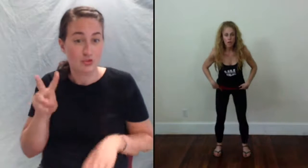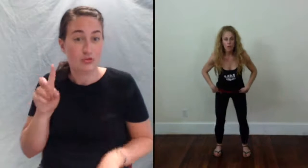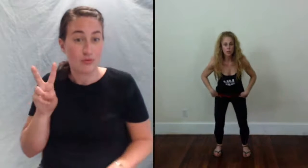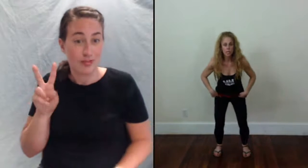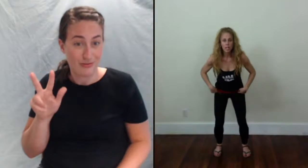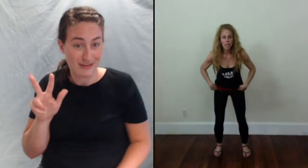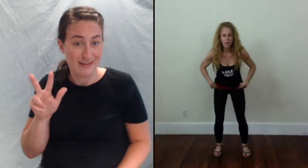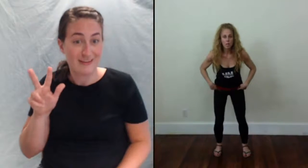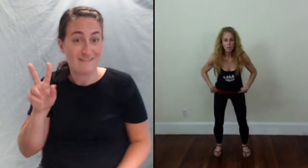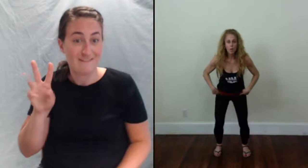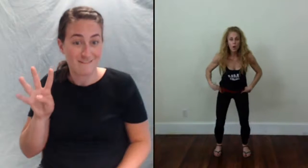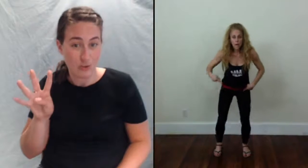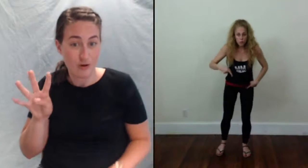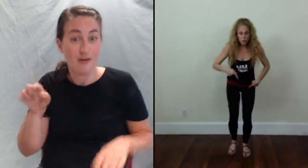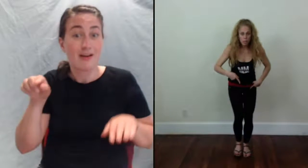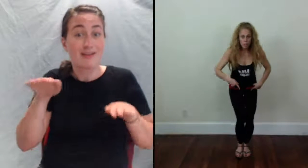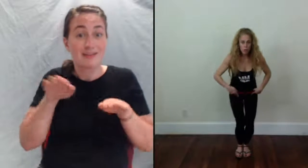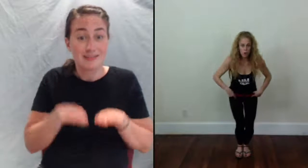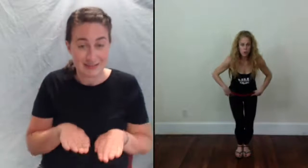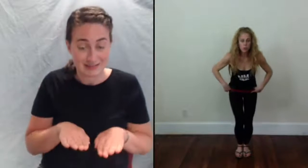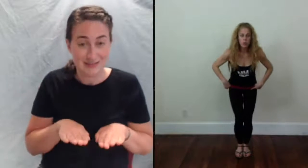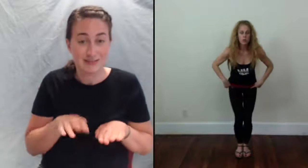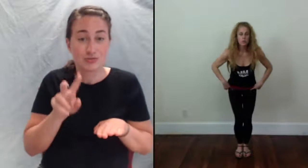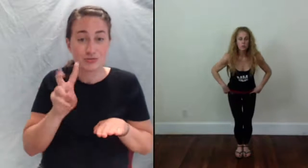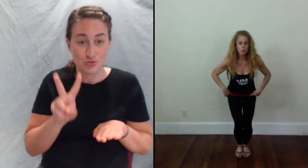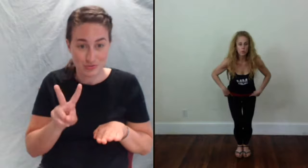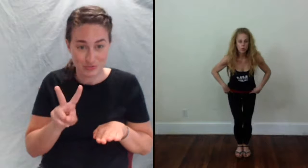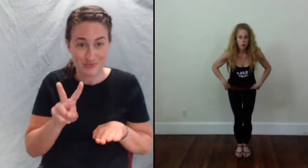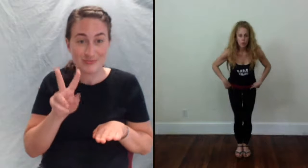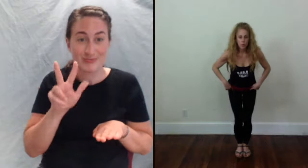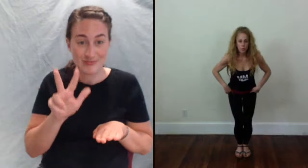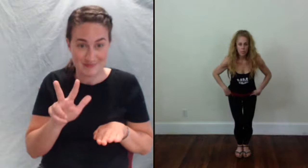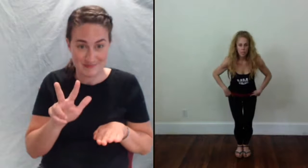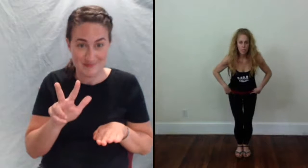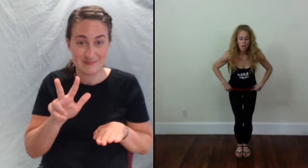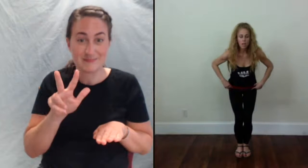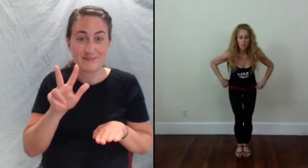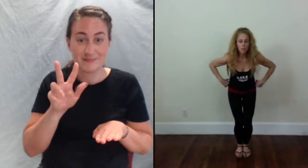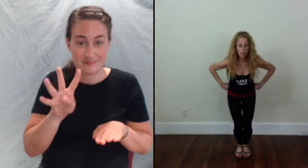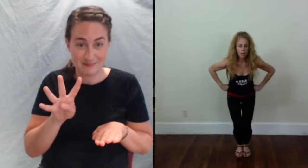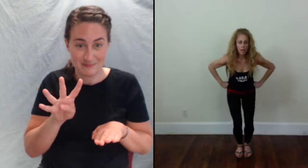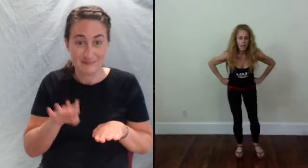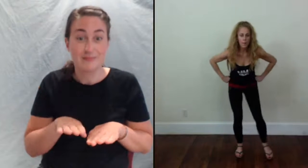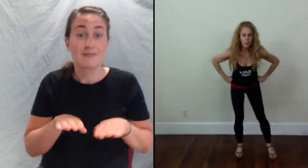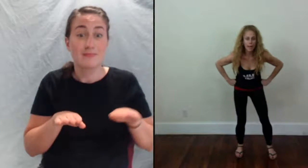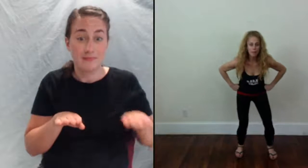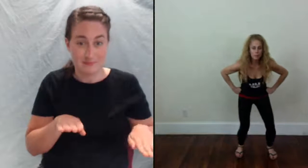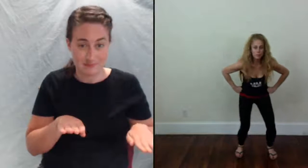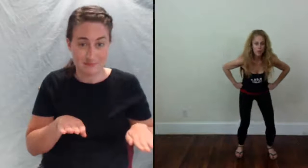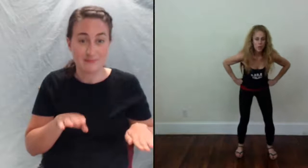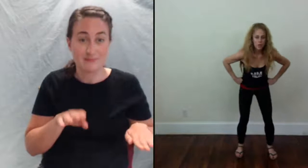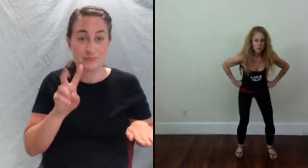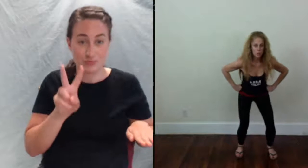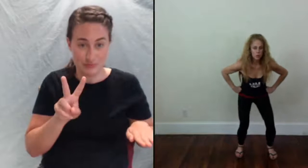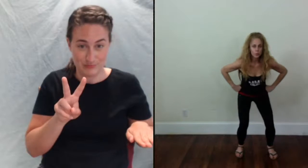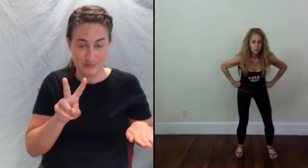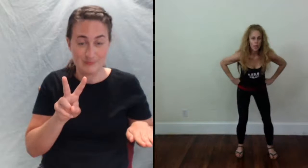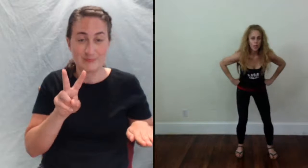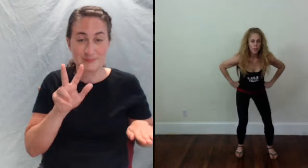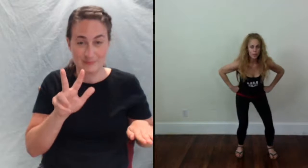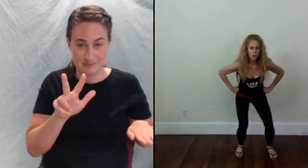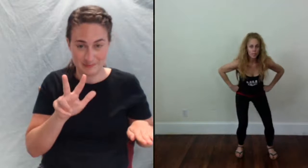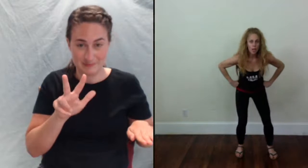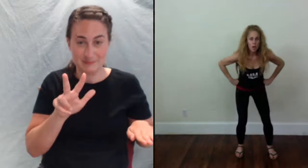2, 3, 4, and we're going to close. 2, 3, 4, and bounce.